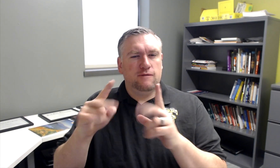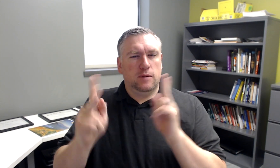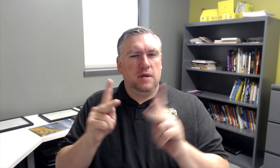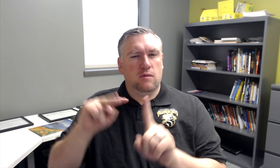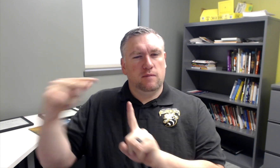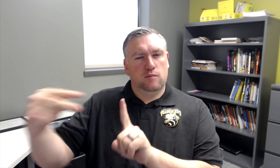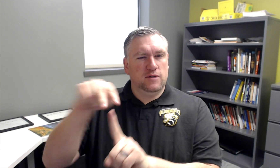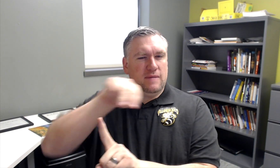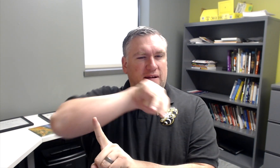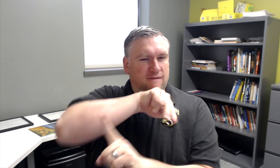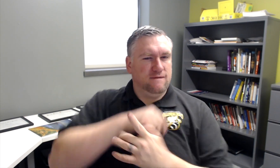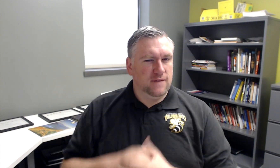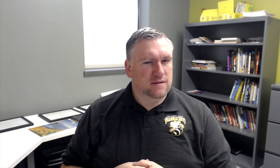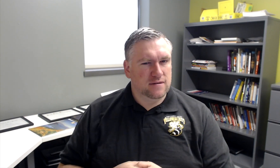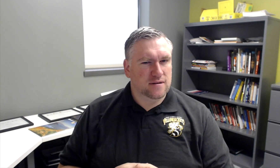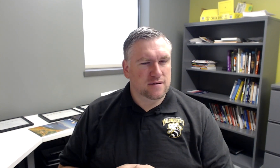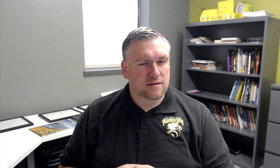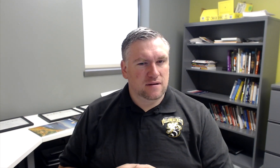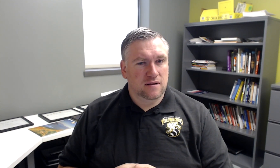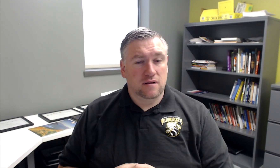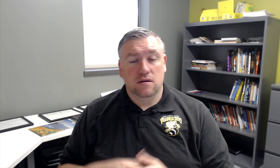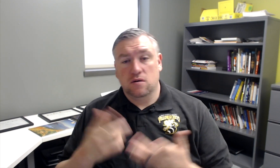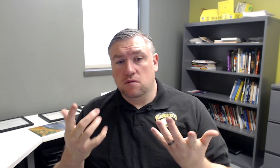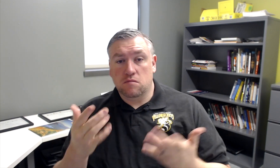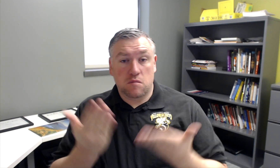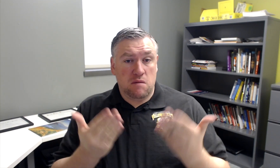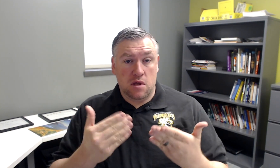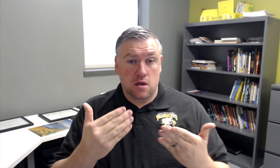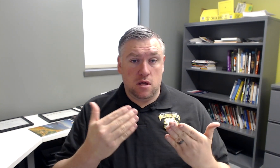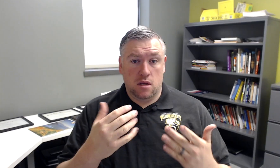look at a situation happens and different people's perspectives.